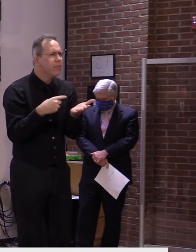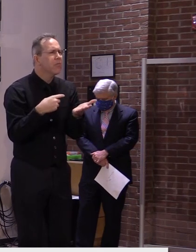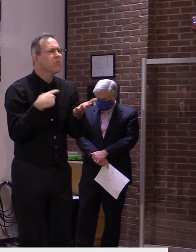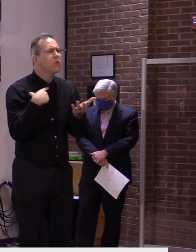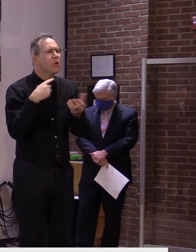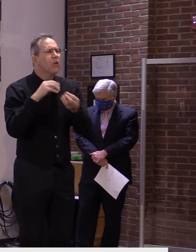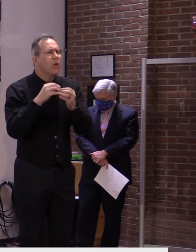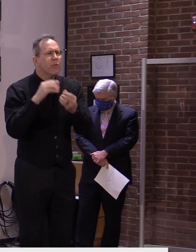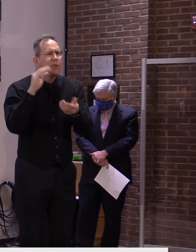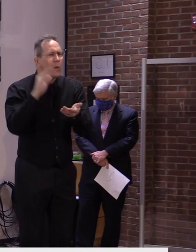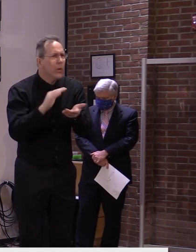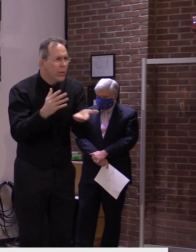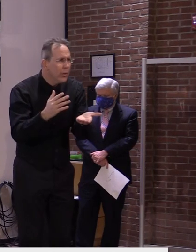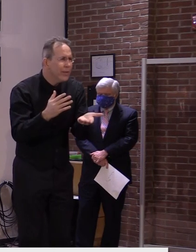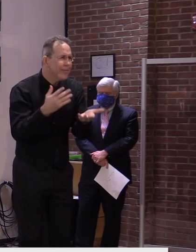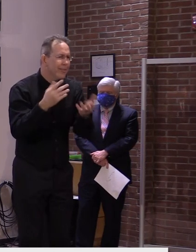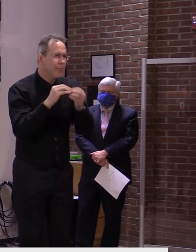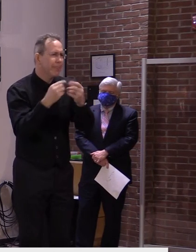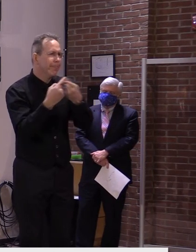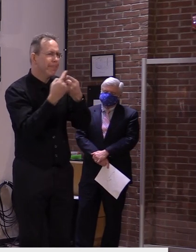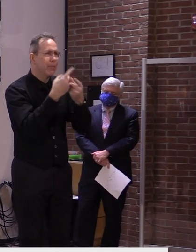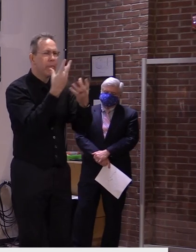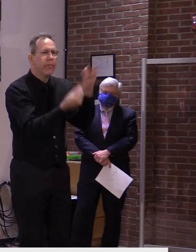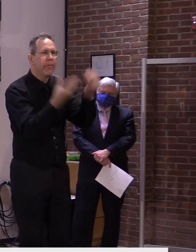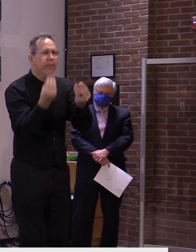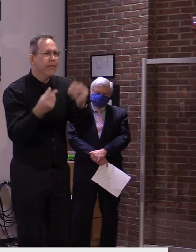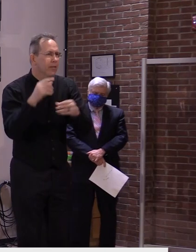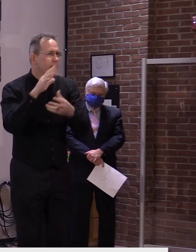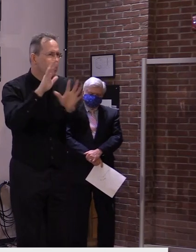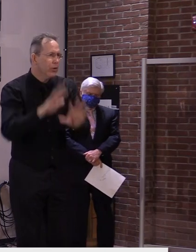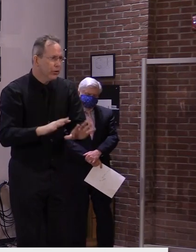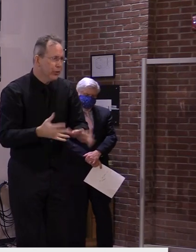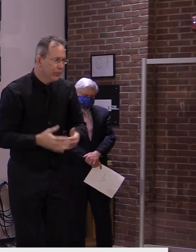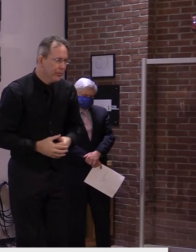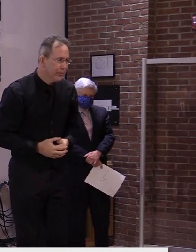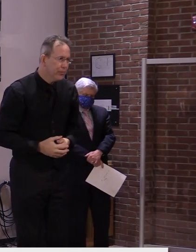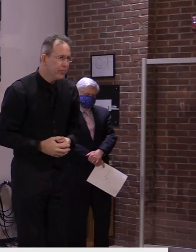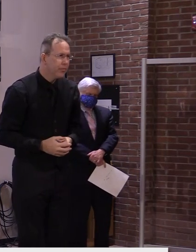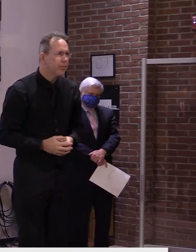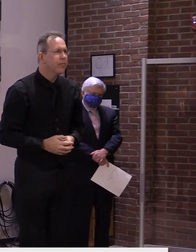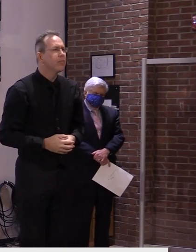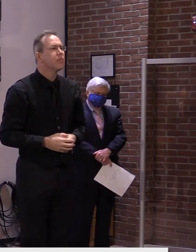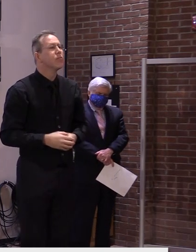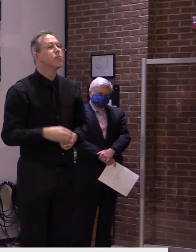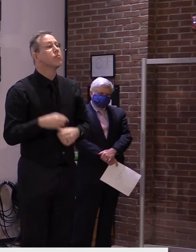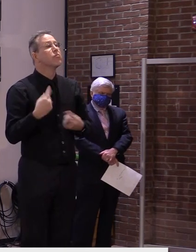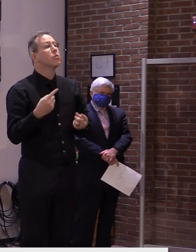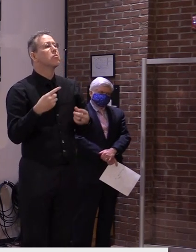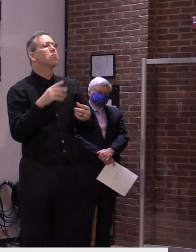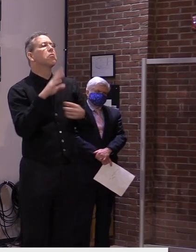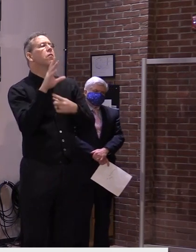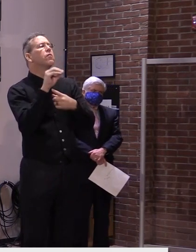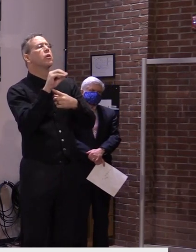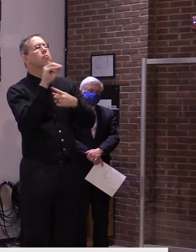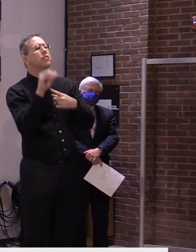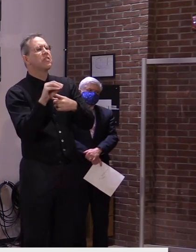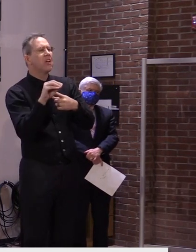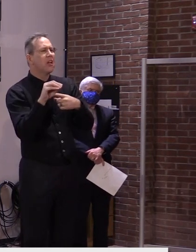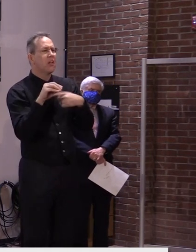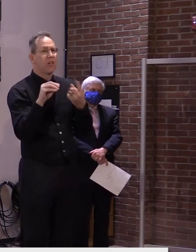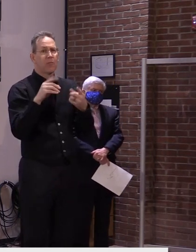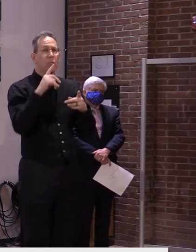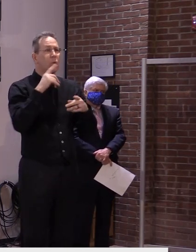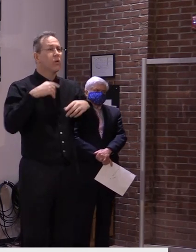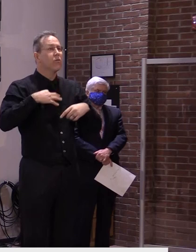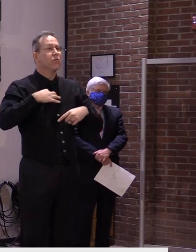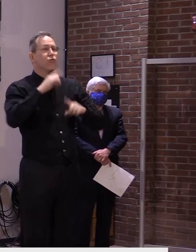challenges related to the storm. We typically see a participation rate of about 40% in the voluntary testing, but for the